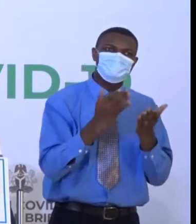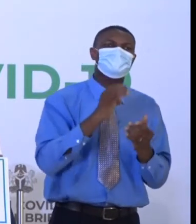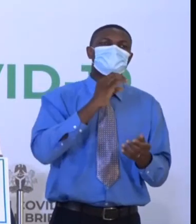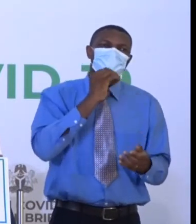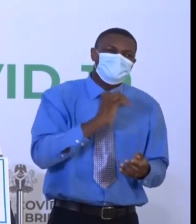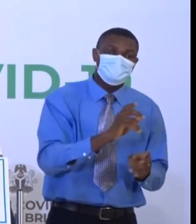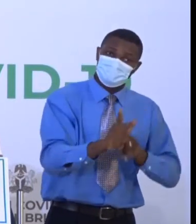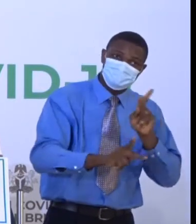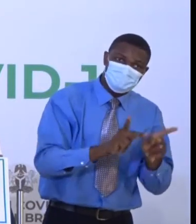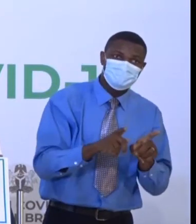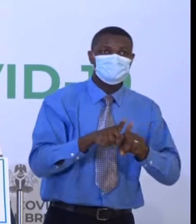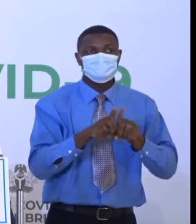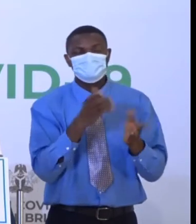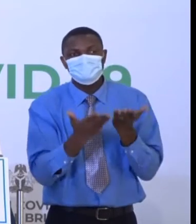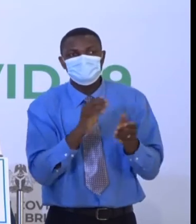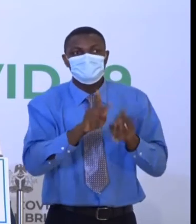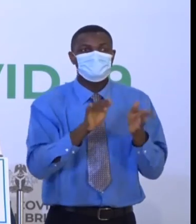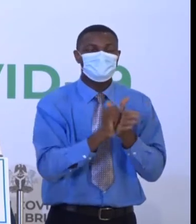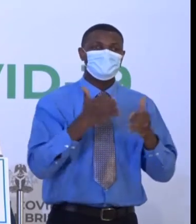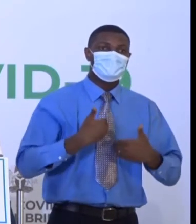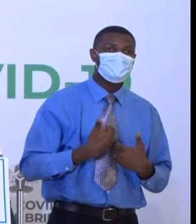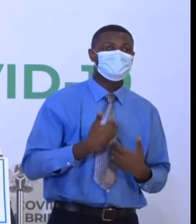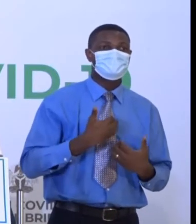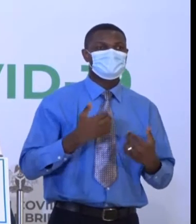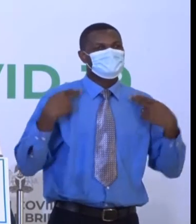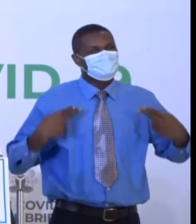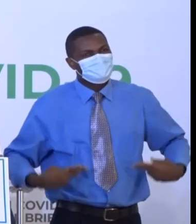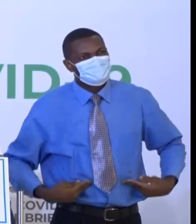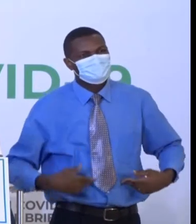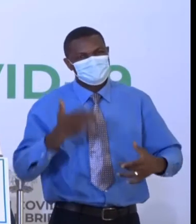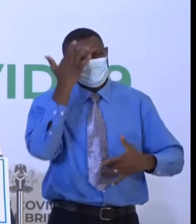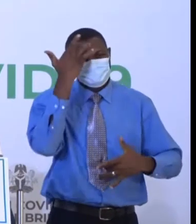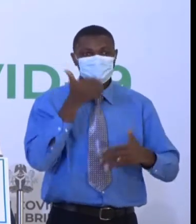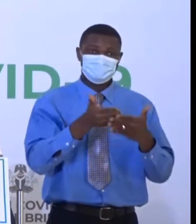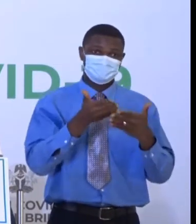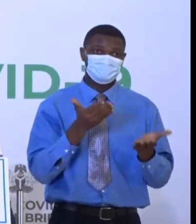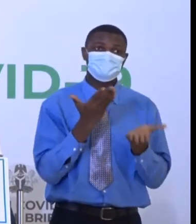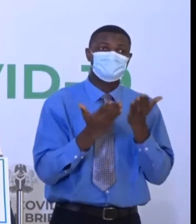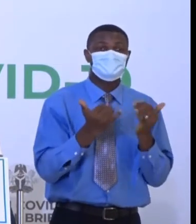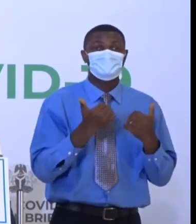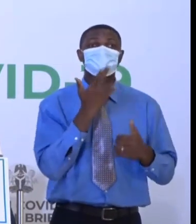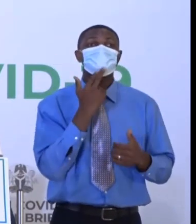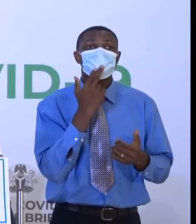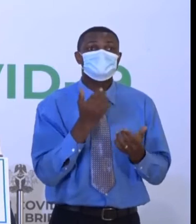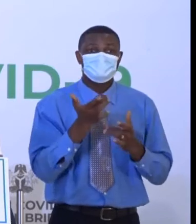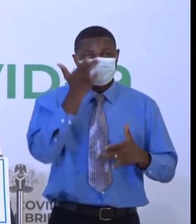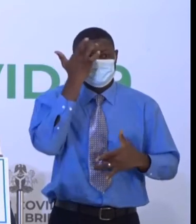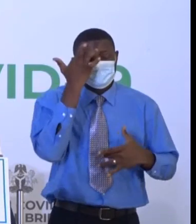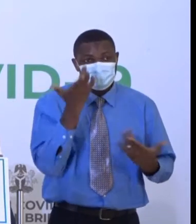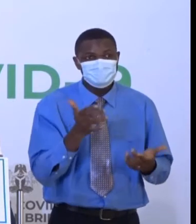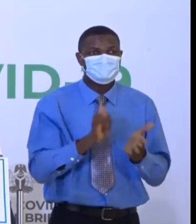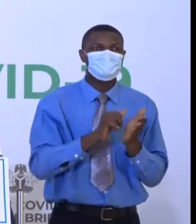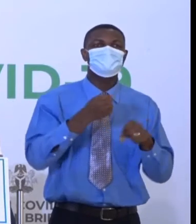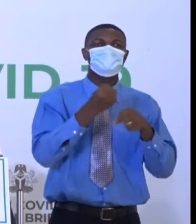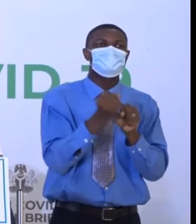with existing health conditions, such as those with diabetes, and that may weaken their immune system. So